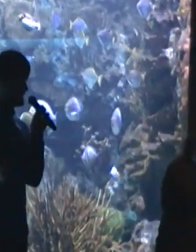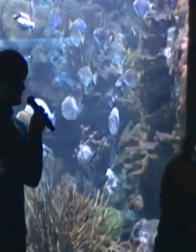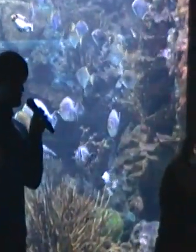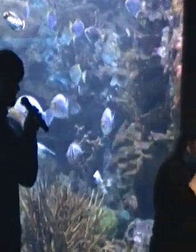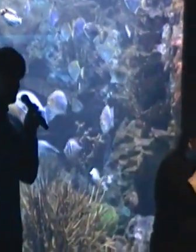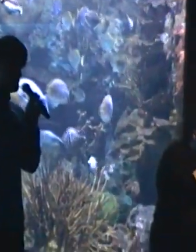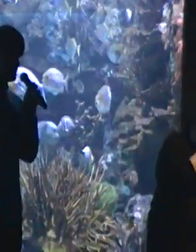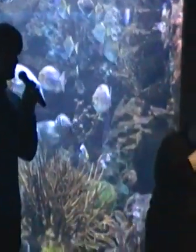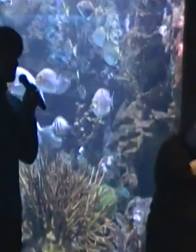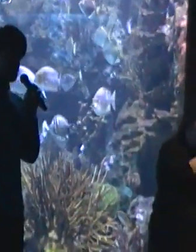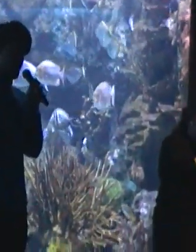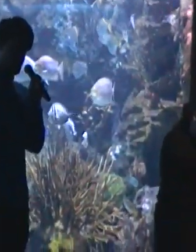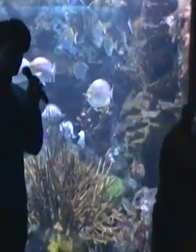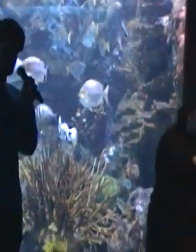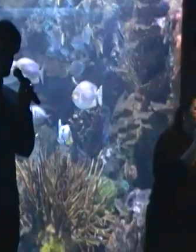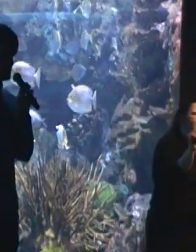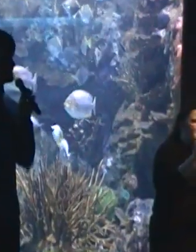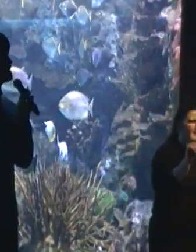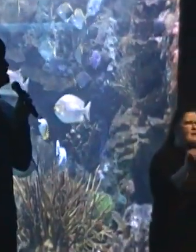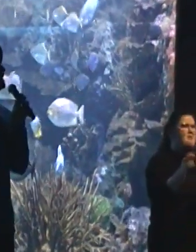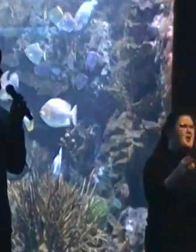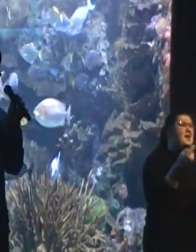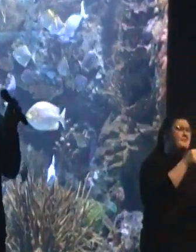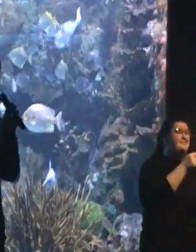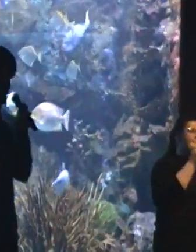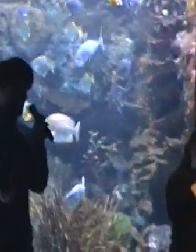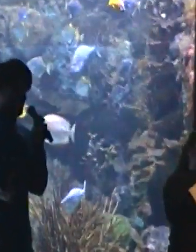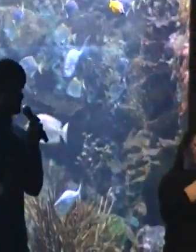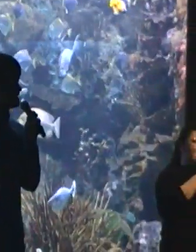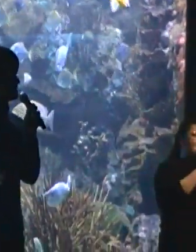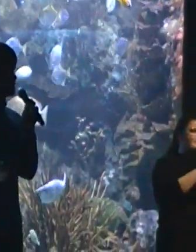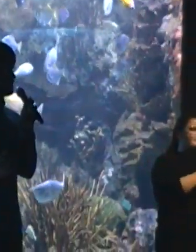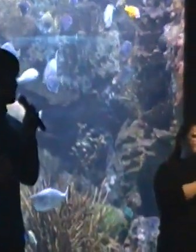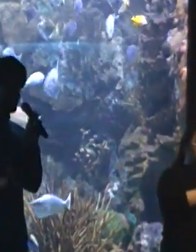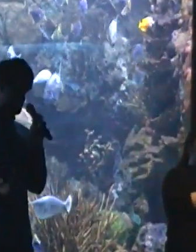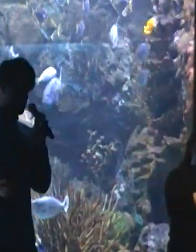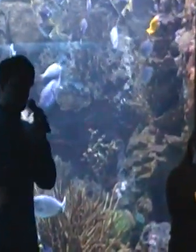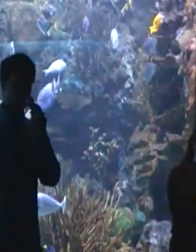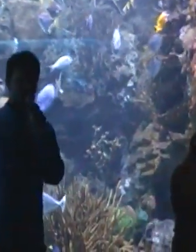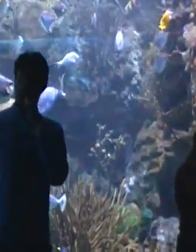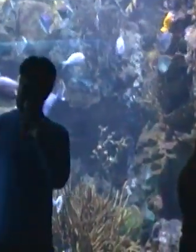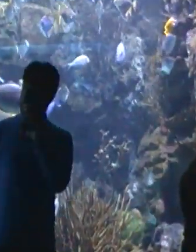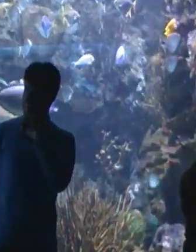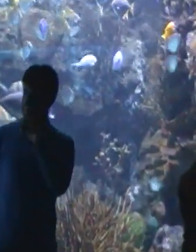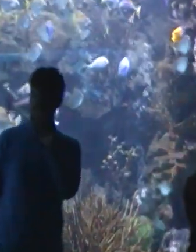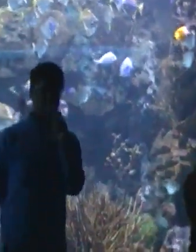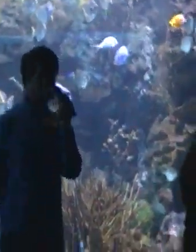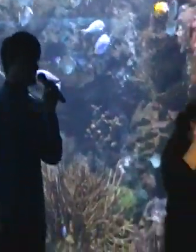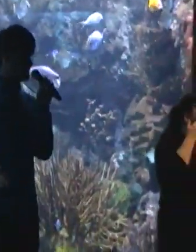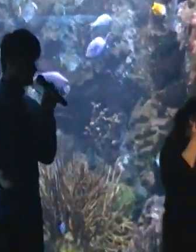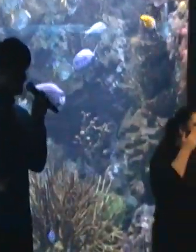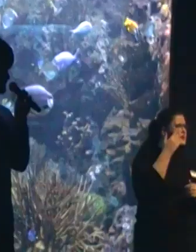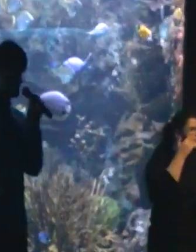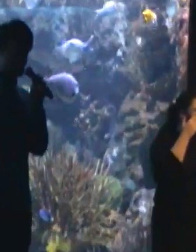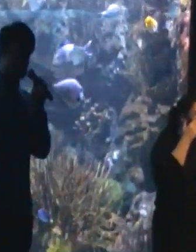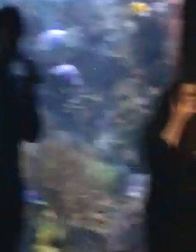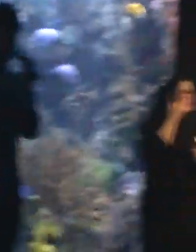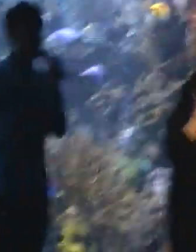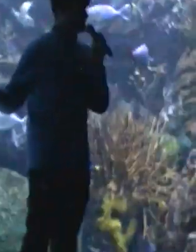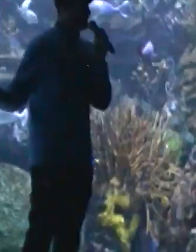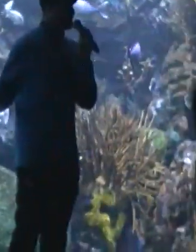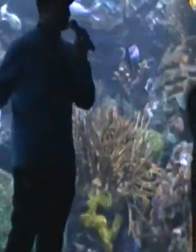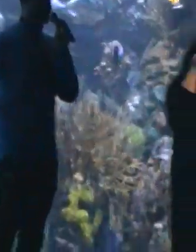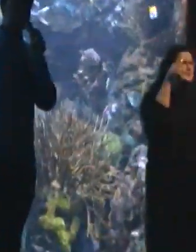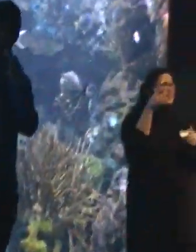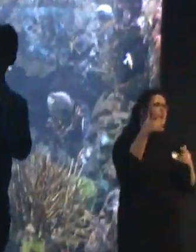of their heads kind of remind me of other browsers, like giraffes or horses, or for any dinosaur fans in the